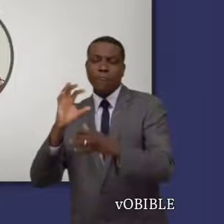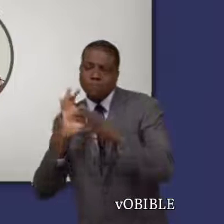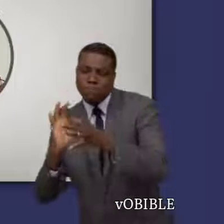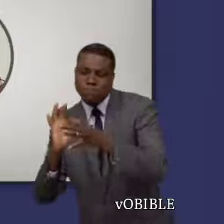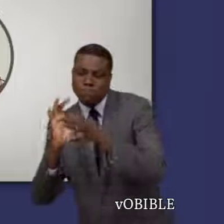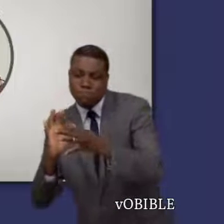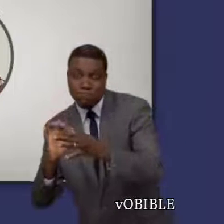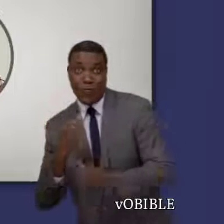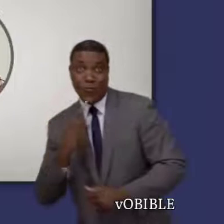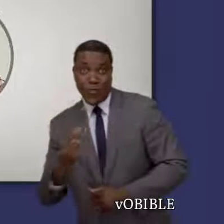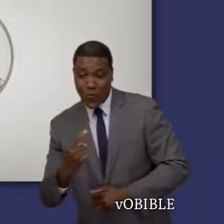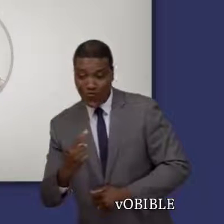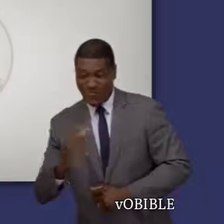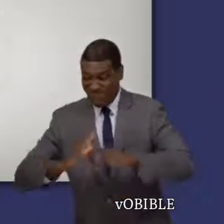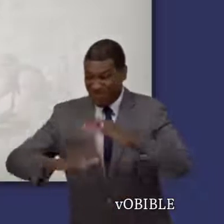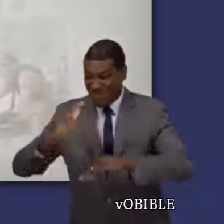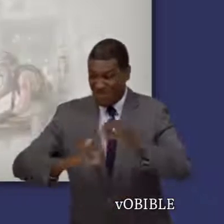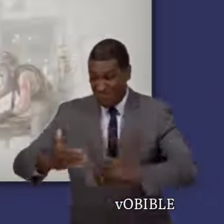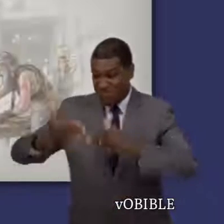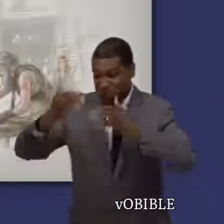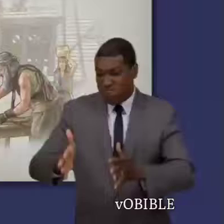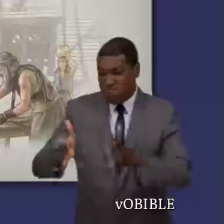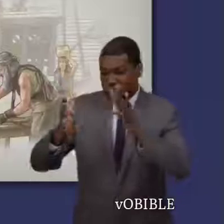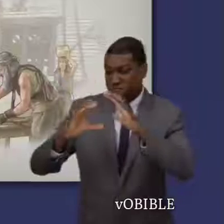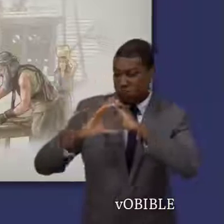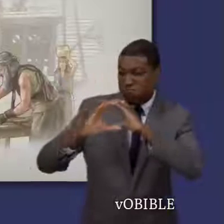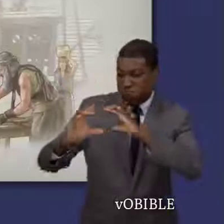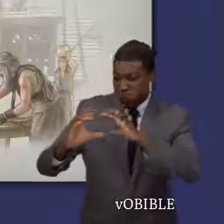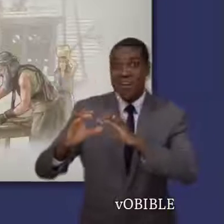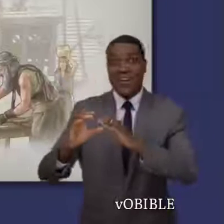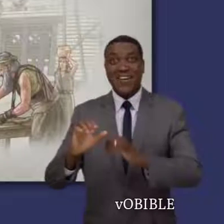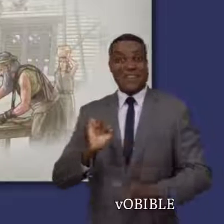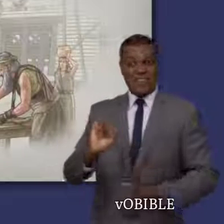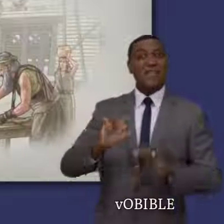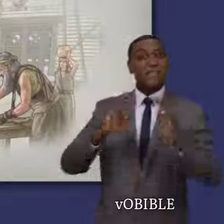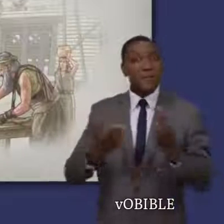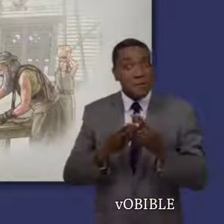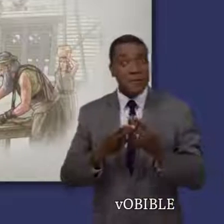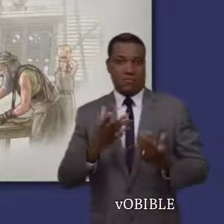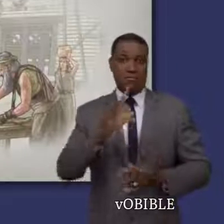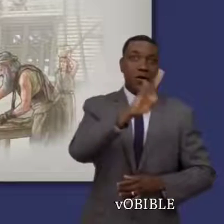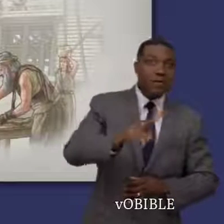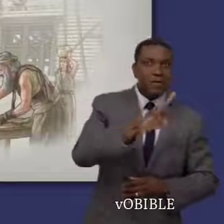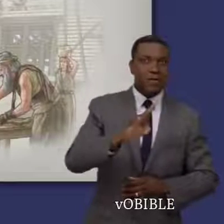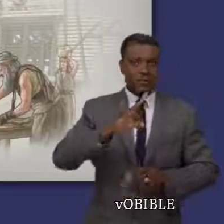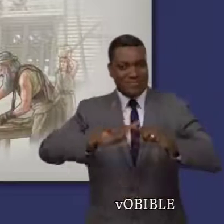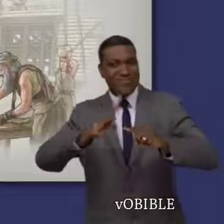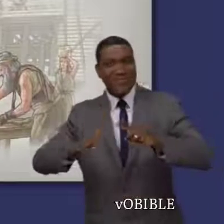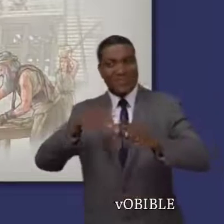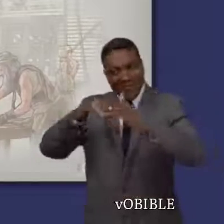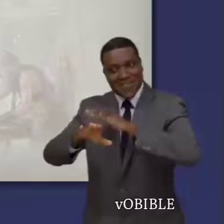found favor with God, who tells him to build an ark to save his family and the various kinds of